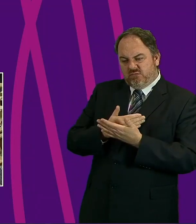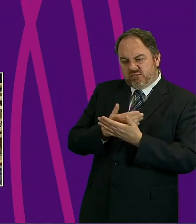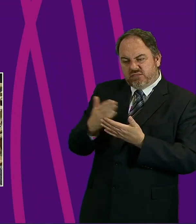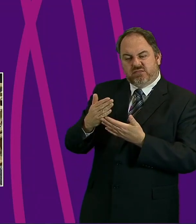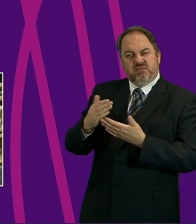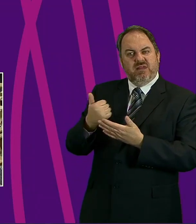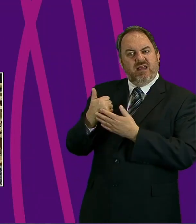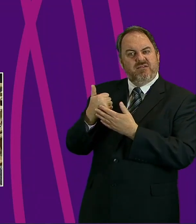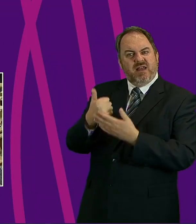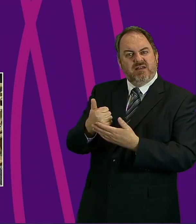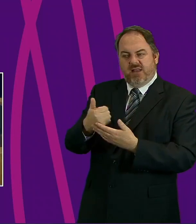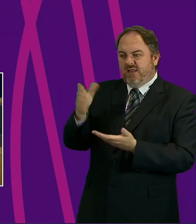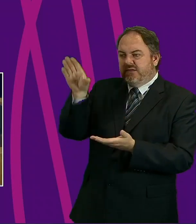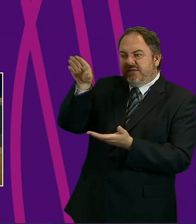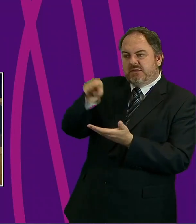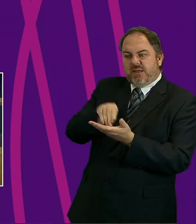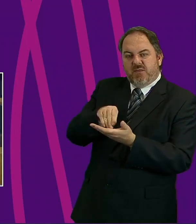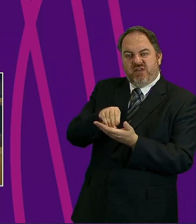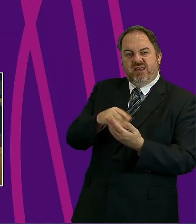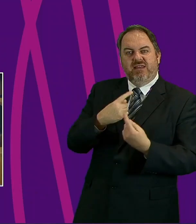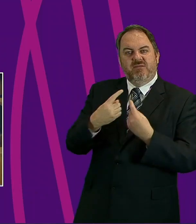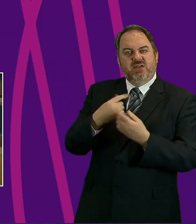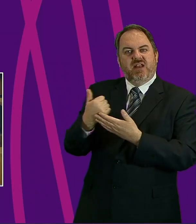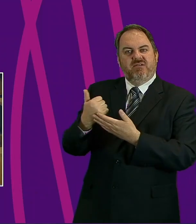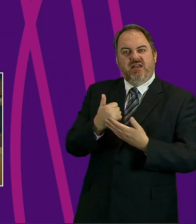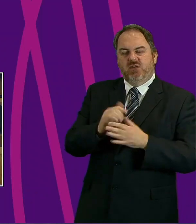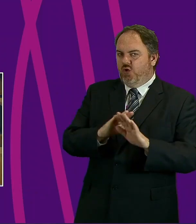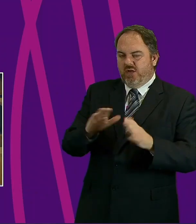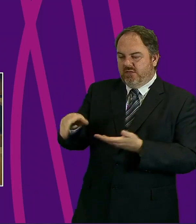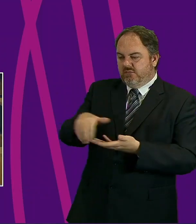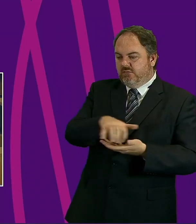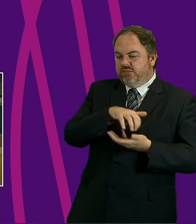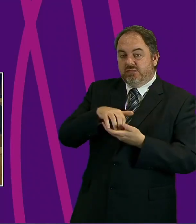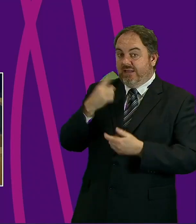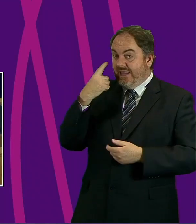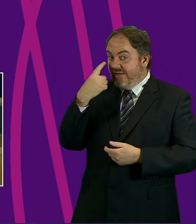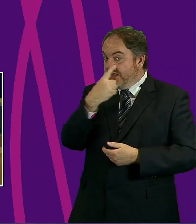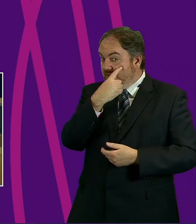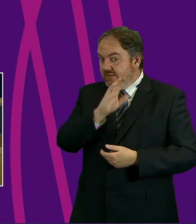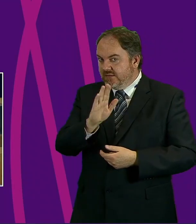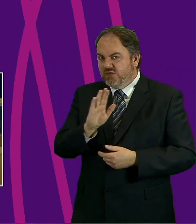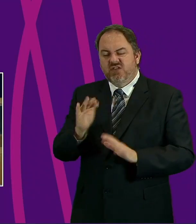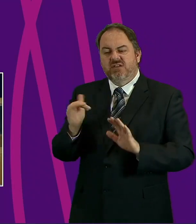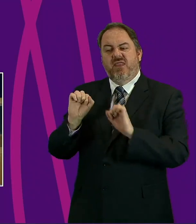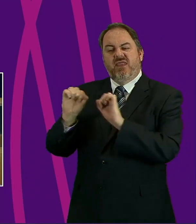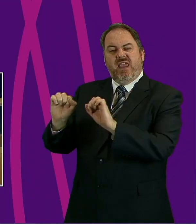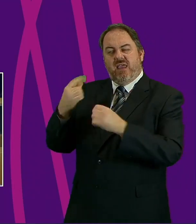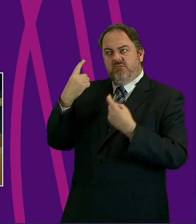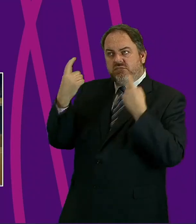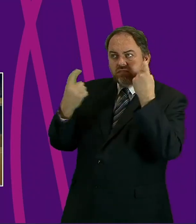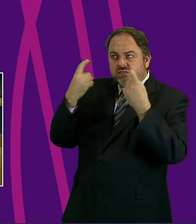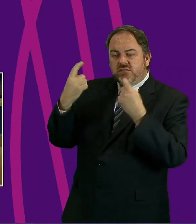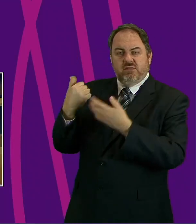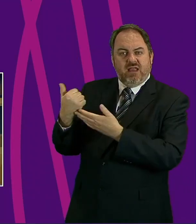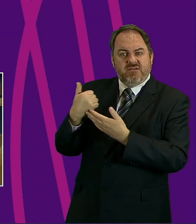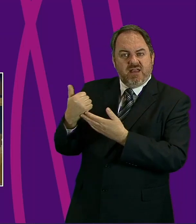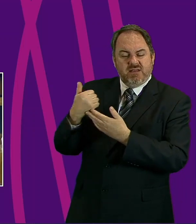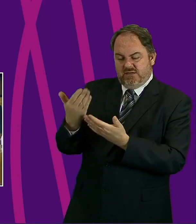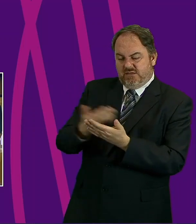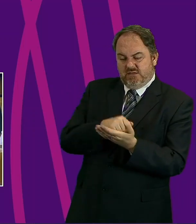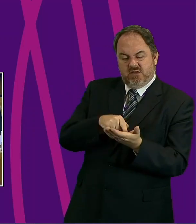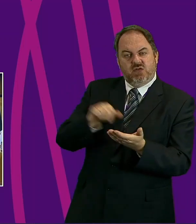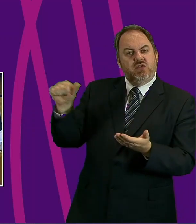be a summary of advice. And I stress advice. I'm not talking about evidence, I'm talking about advice. A summary of such advice should be regularly